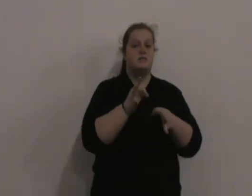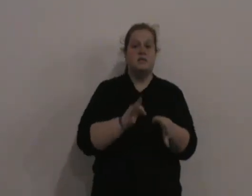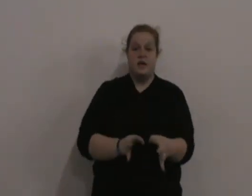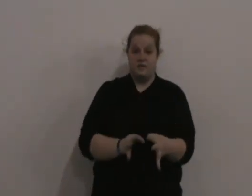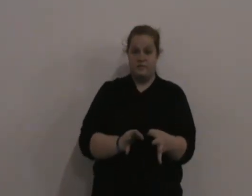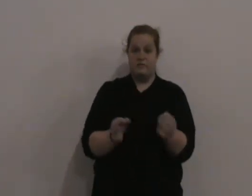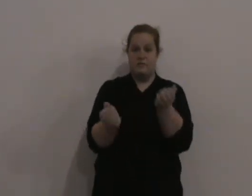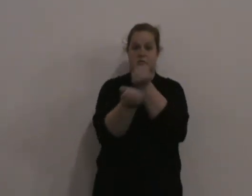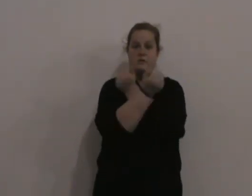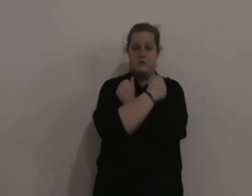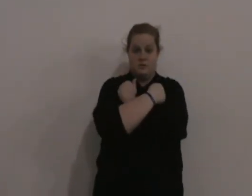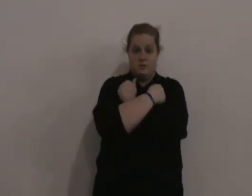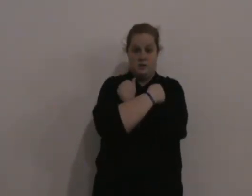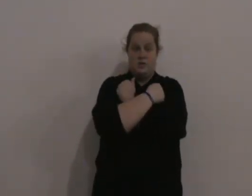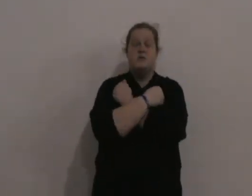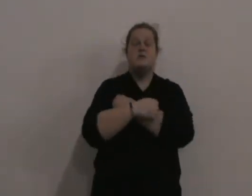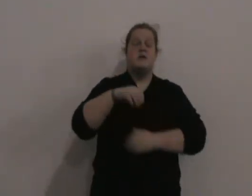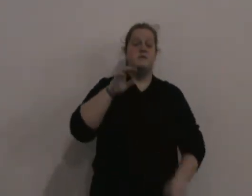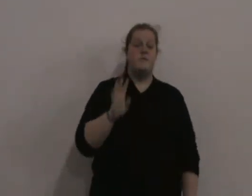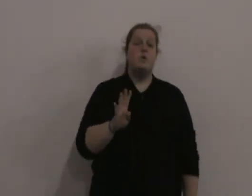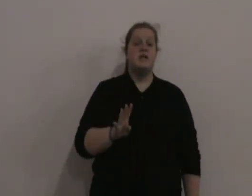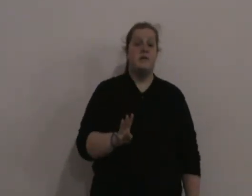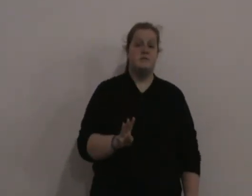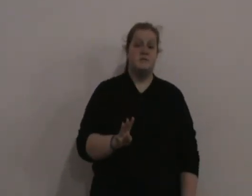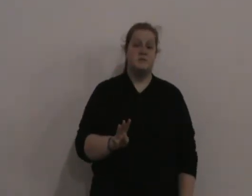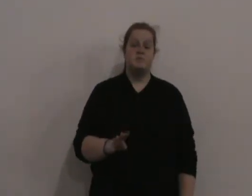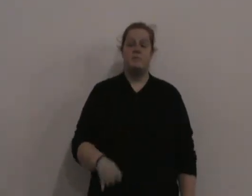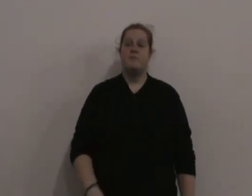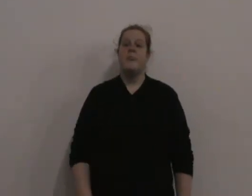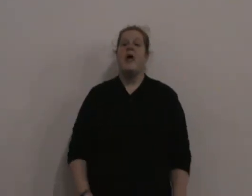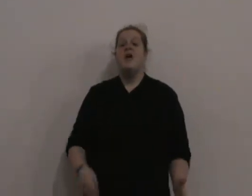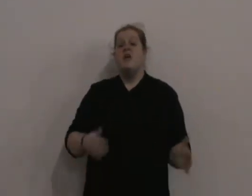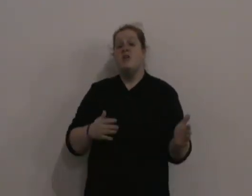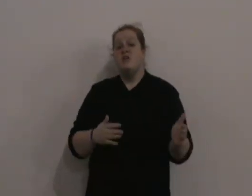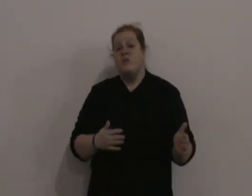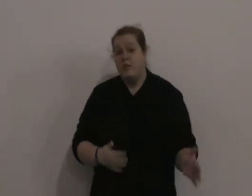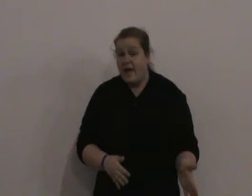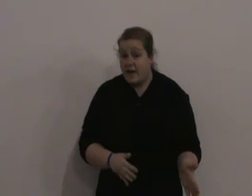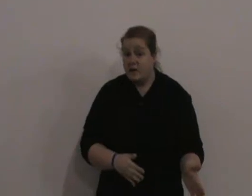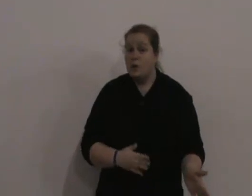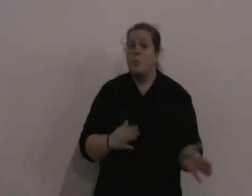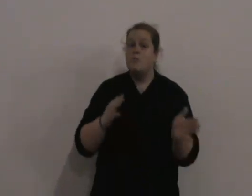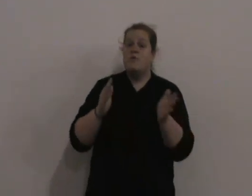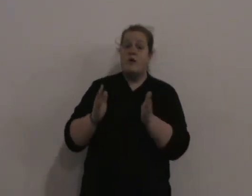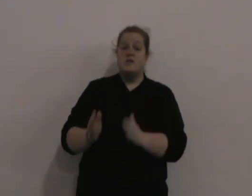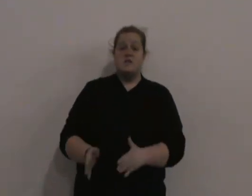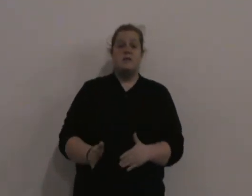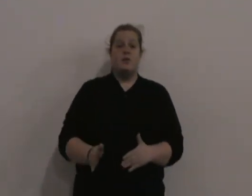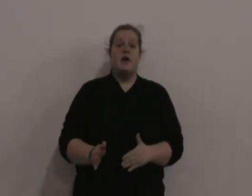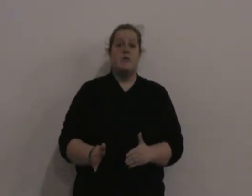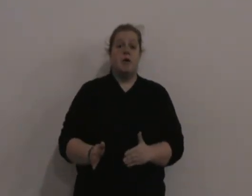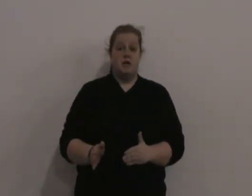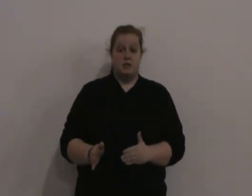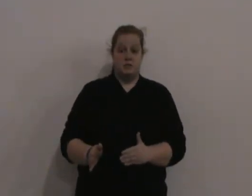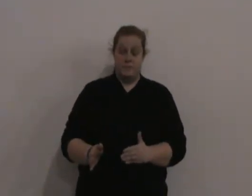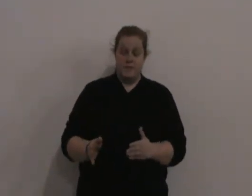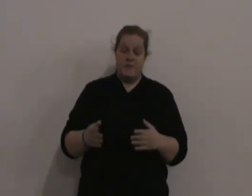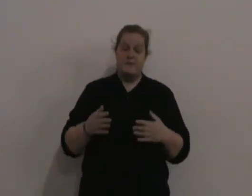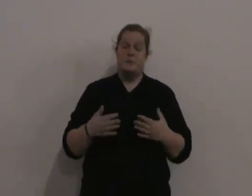love. So that's 4 times. Then we move on to the soprano part. And the